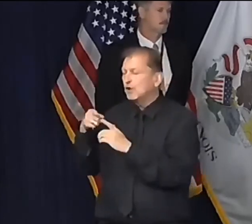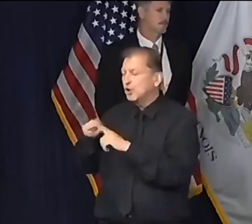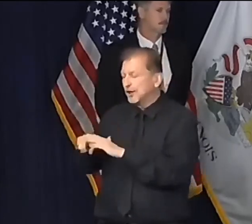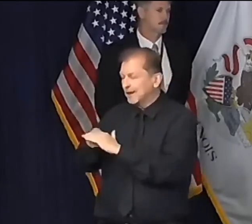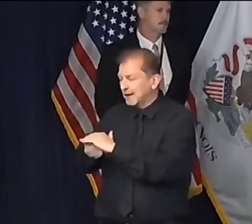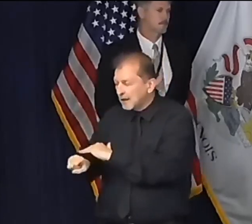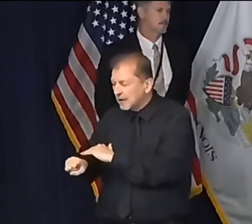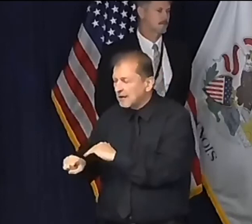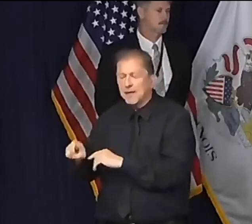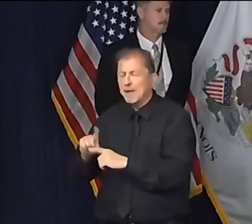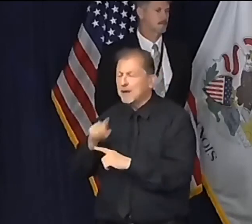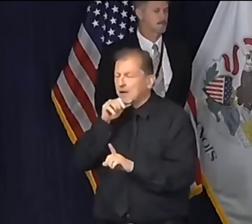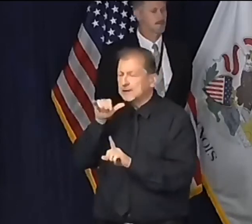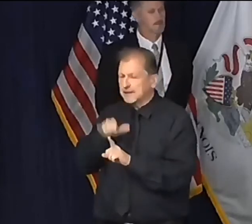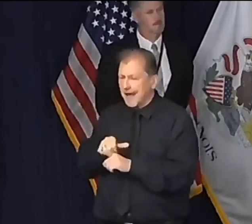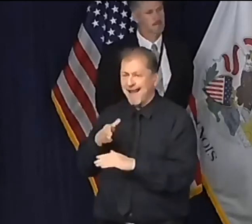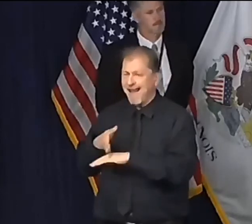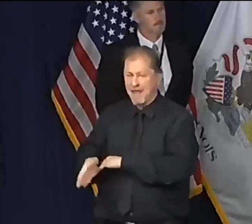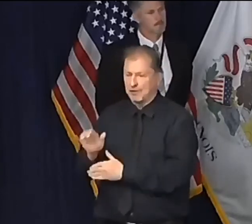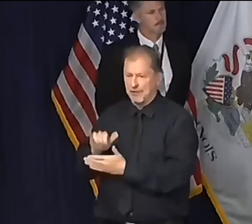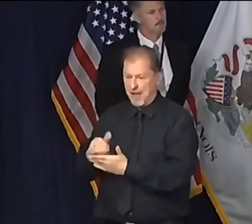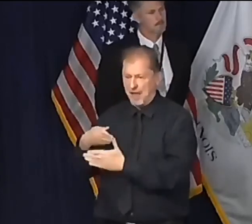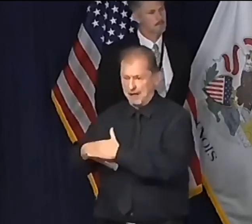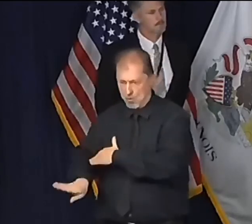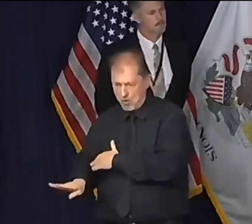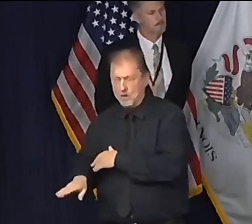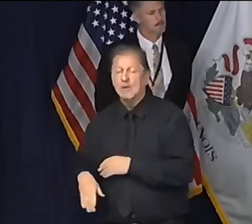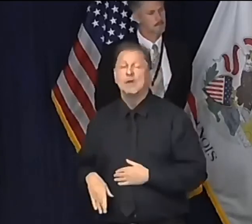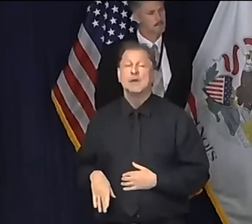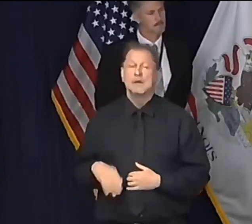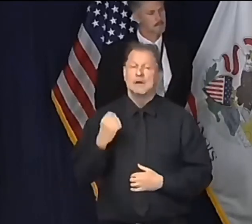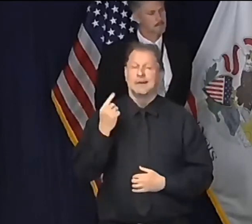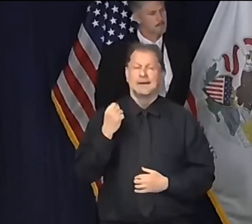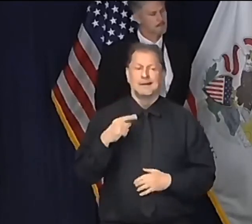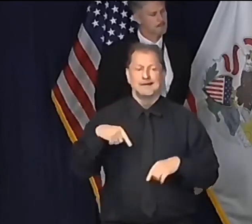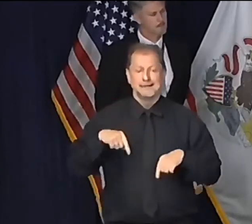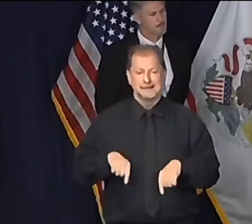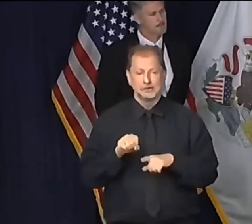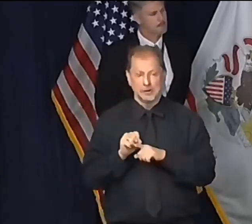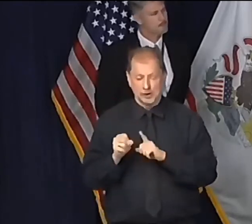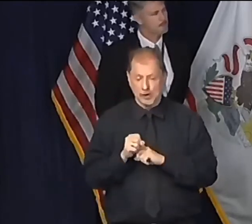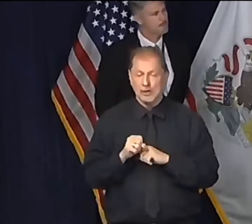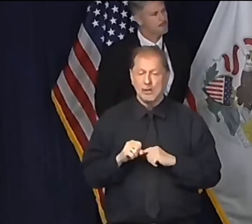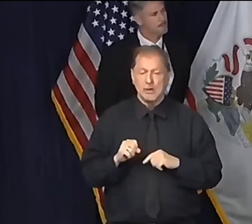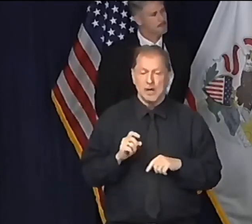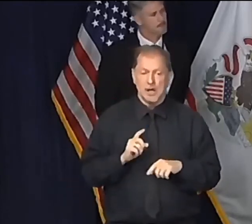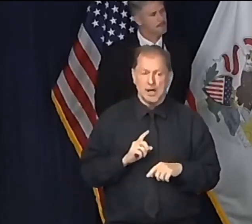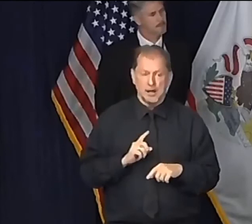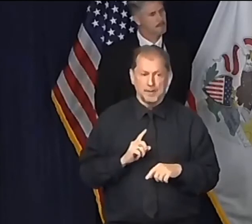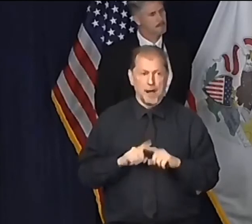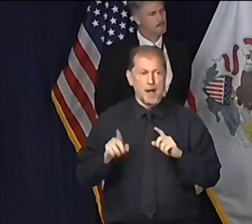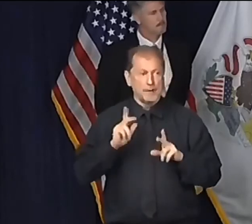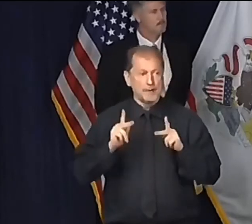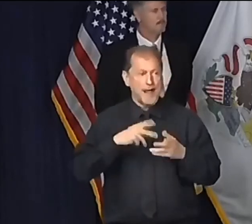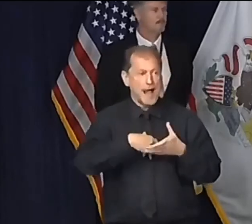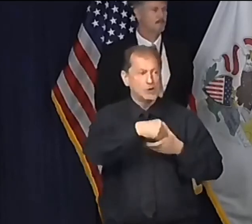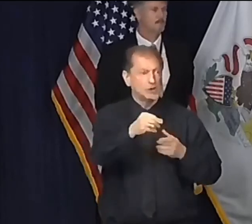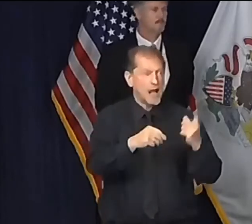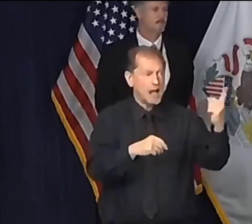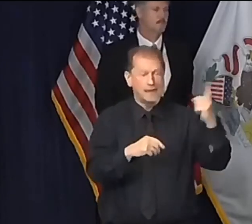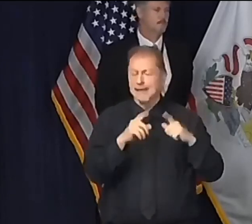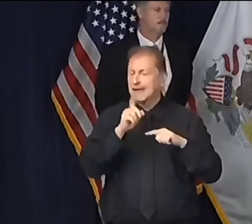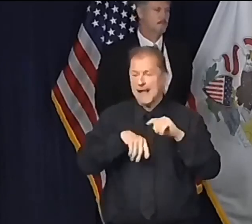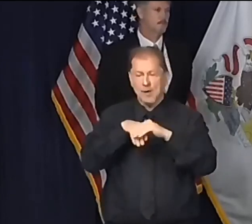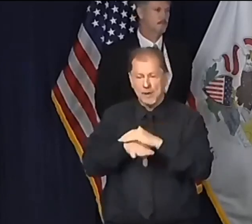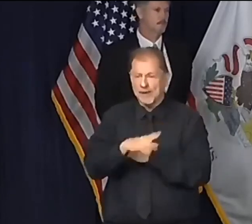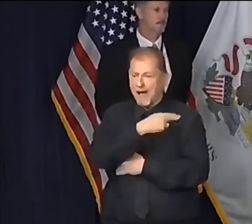additional time. Again, understanding the situation we're in, but knowing that people coming from the outside can bring, the virus